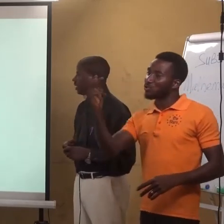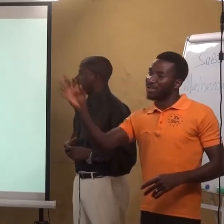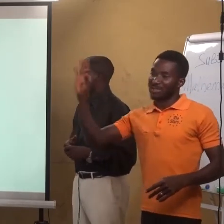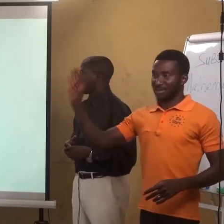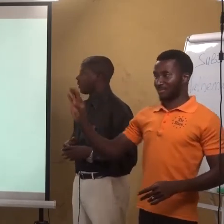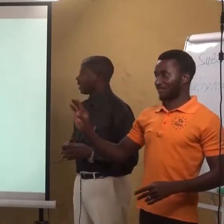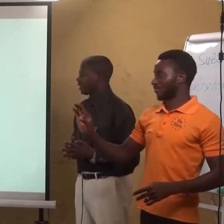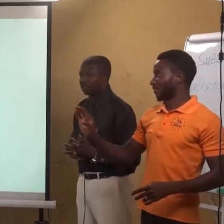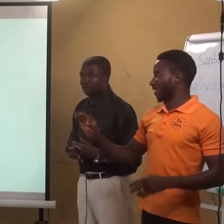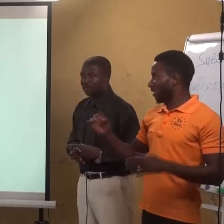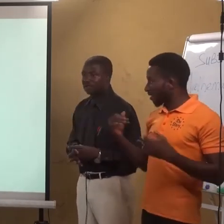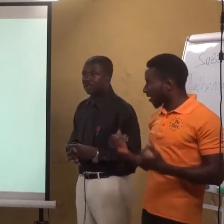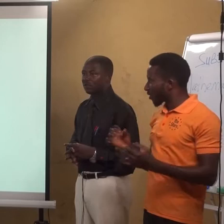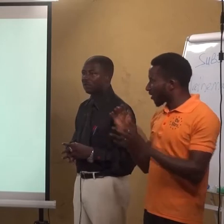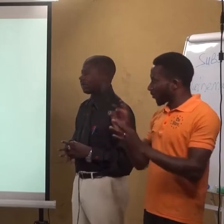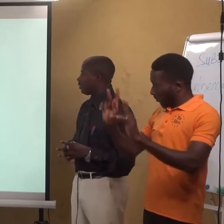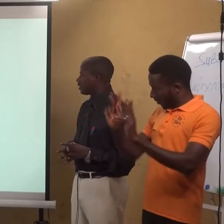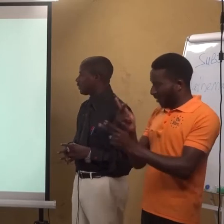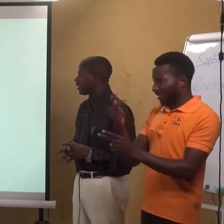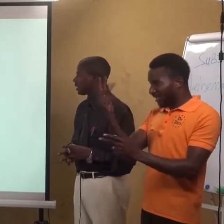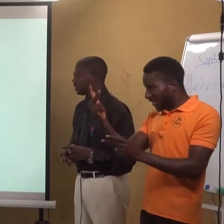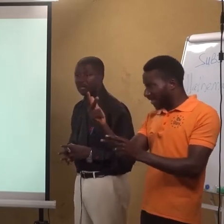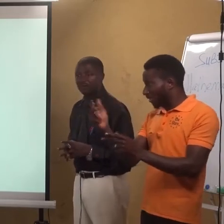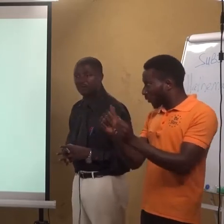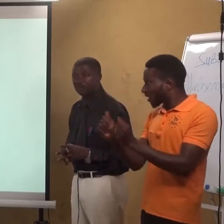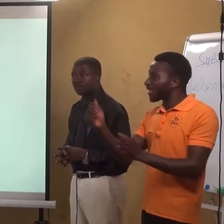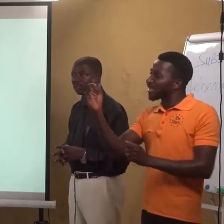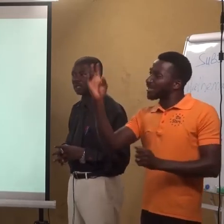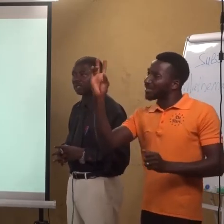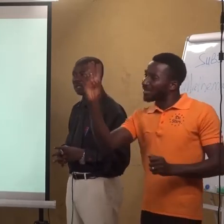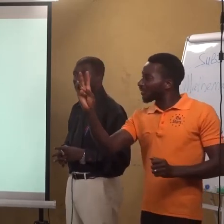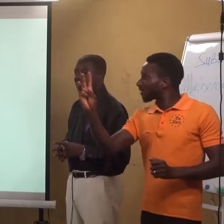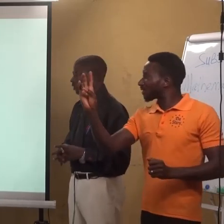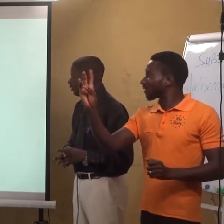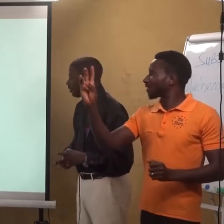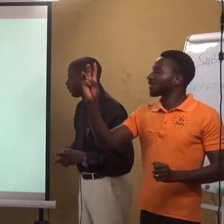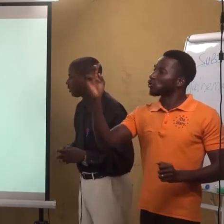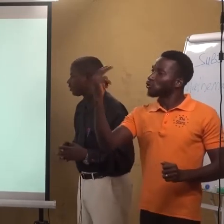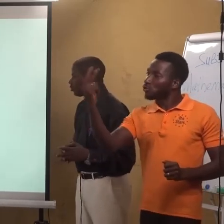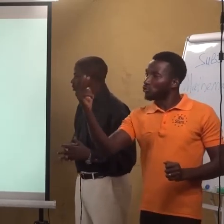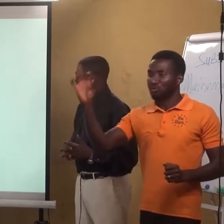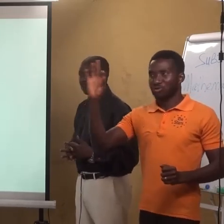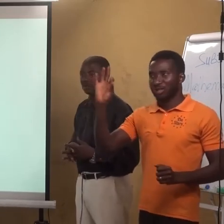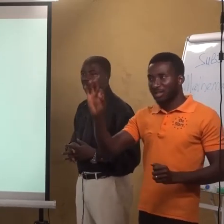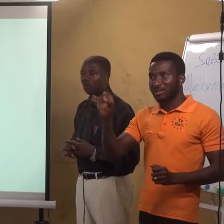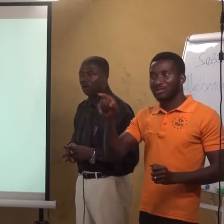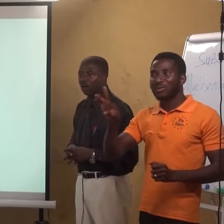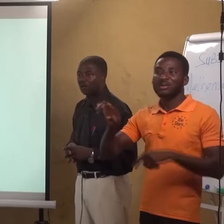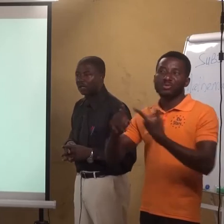729. So our seventh sum multiplying 3 times 729, the result will be